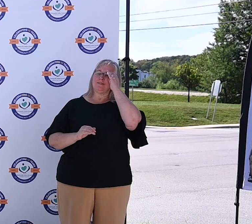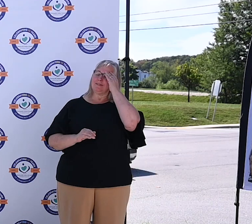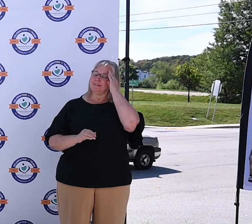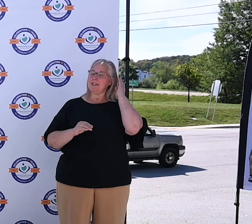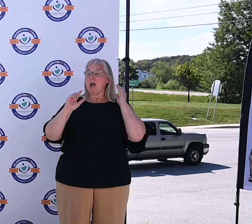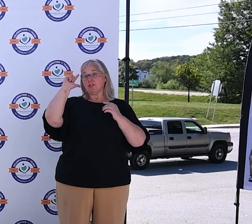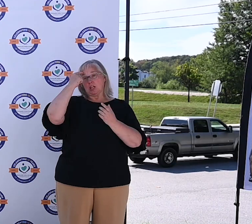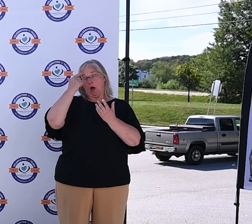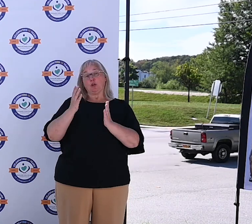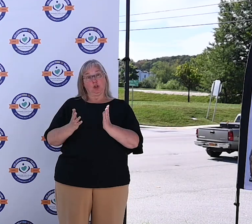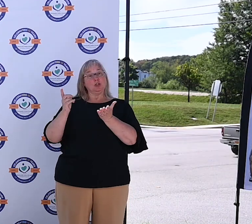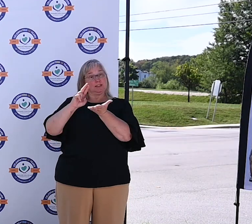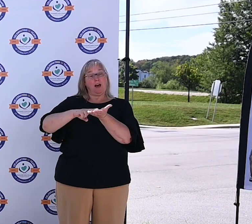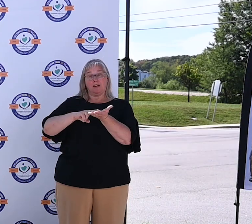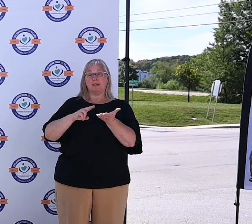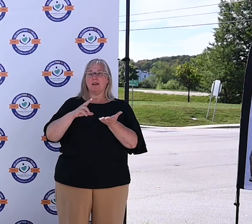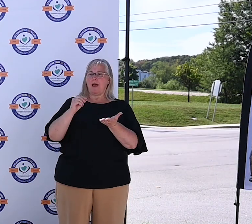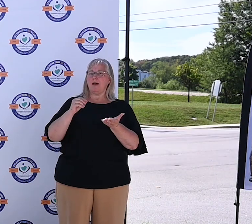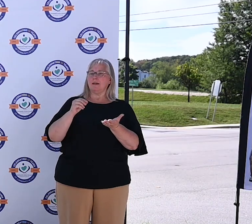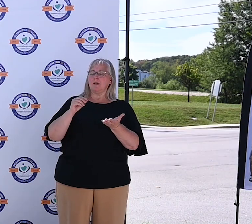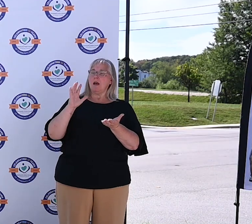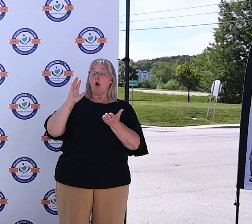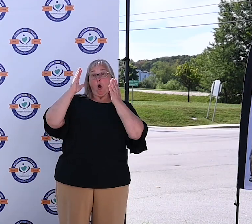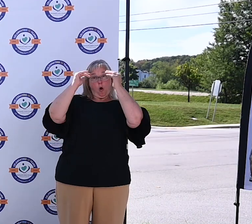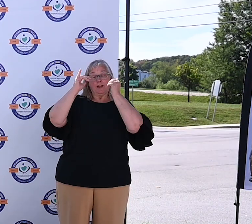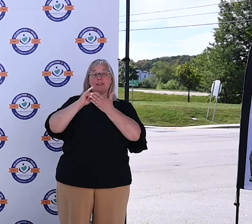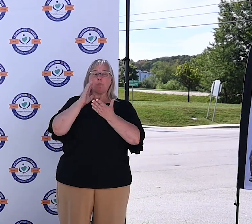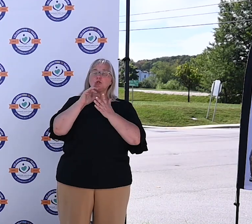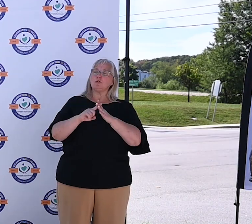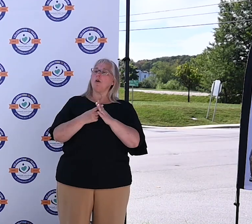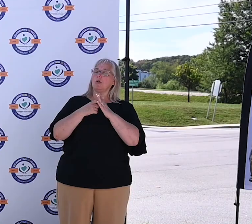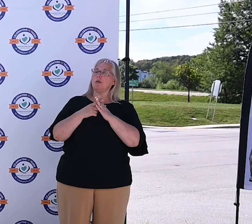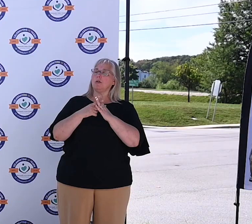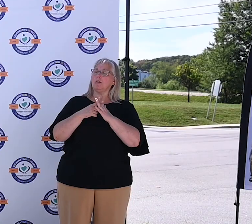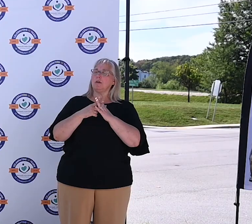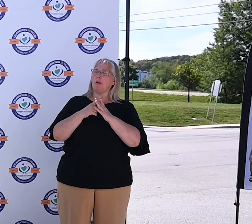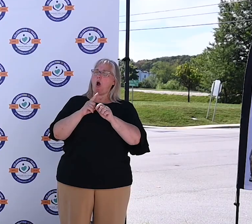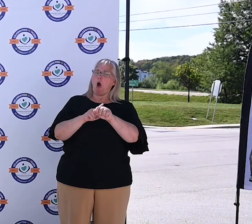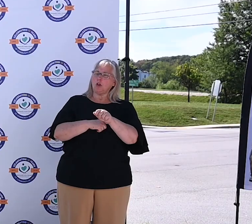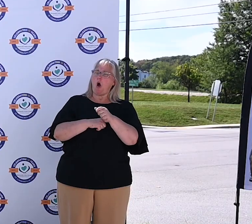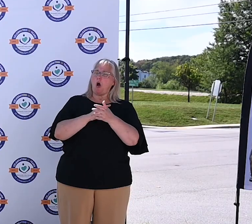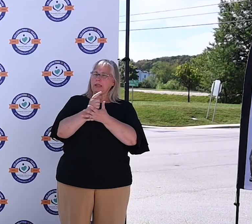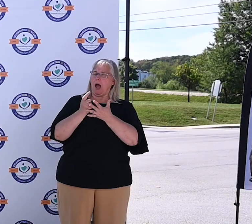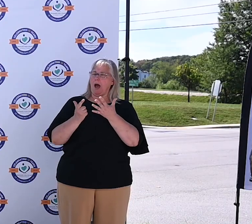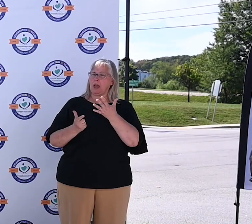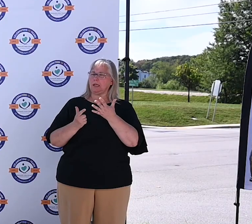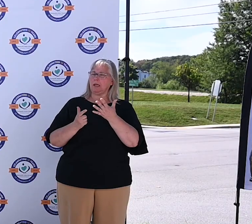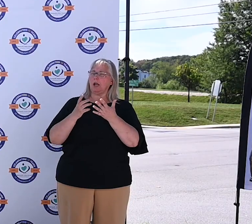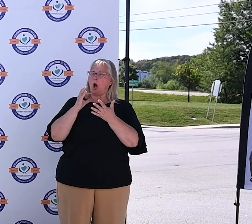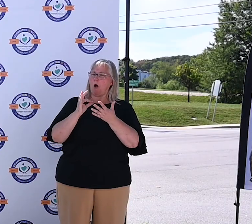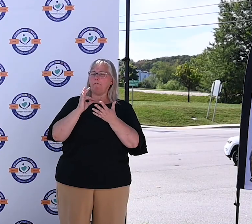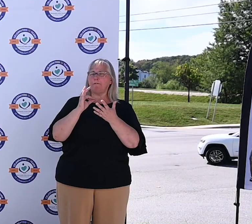the governor signed it, and it will hopefully start a long line of